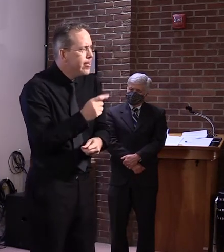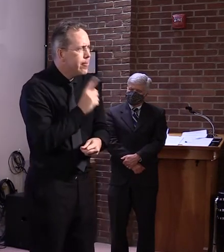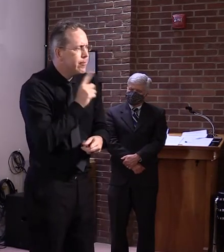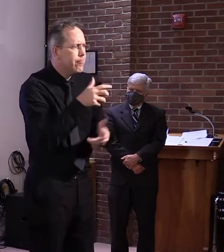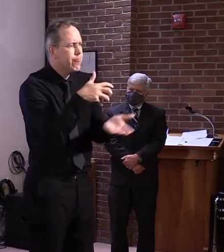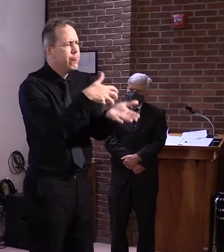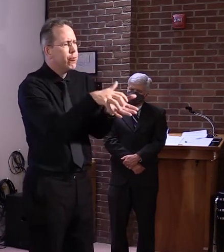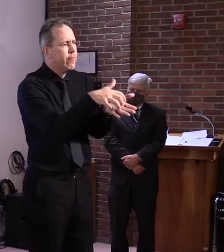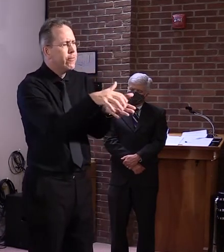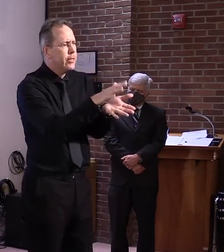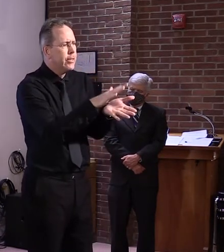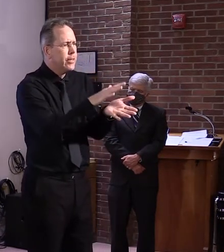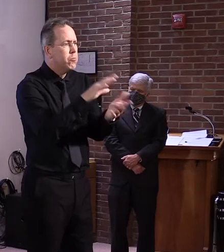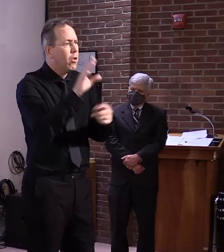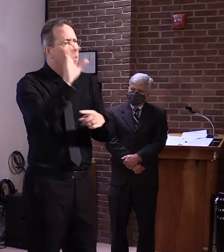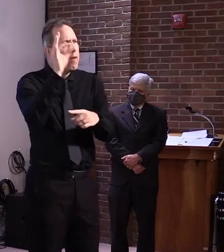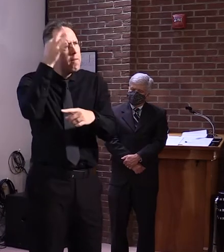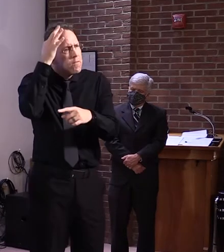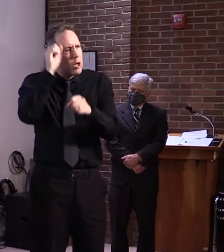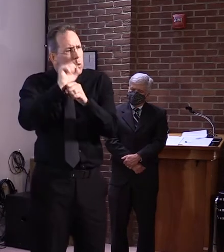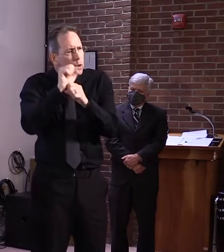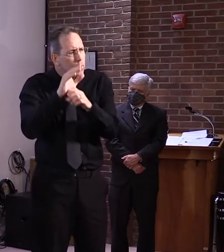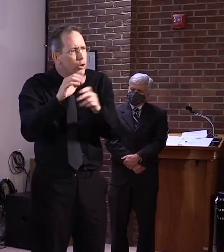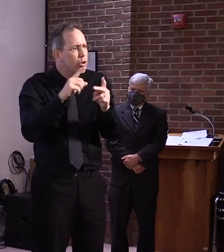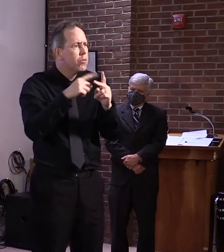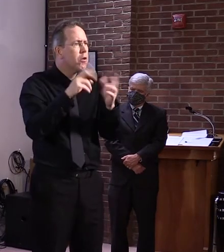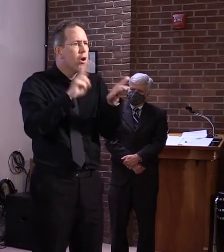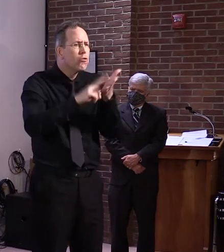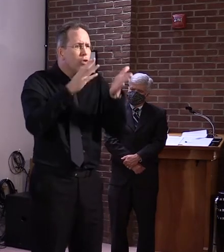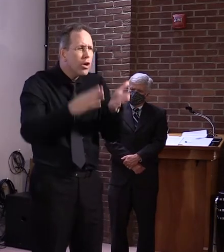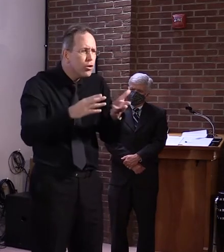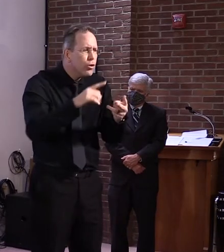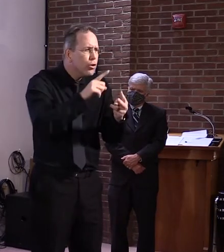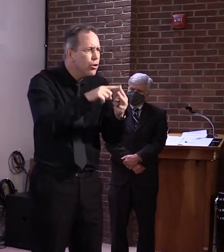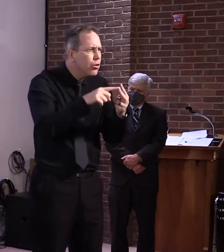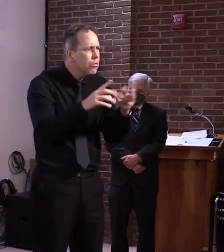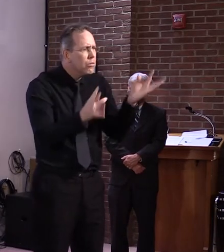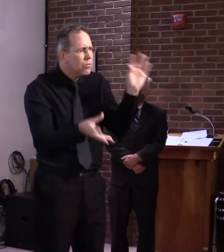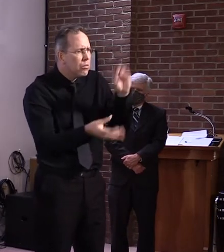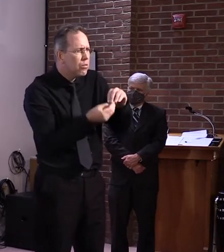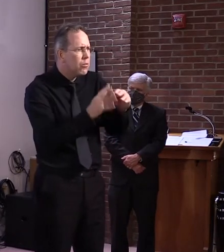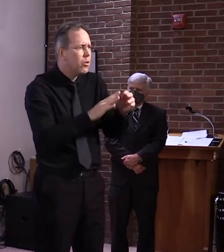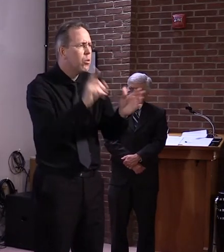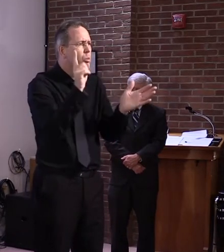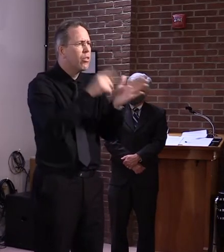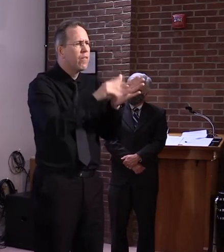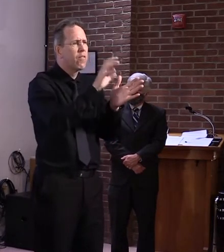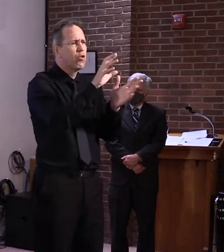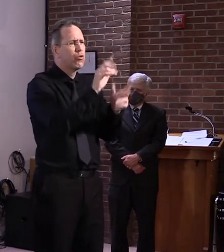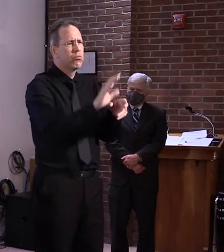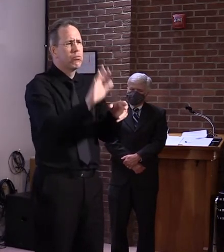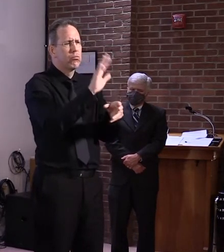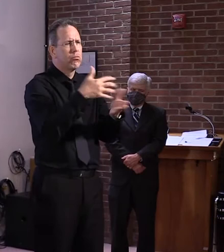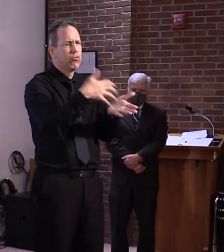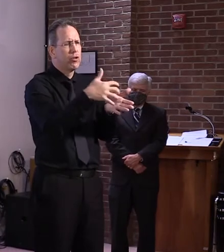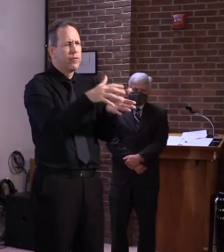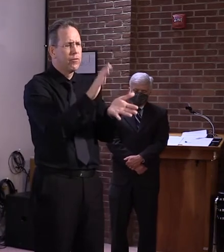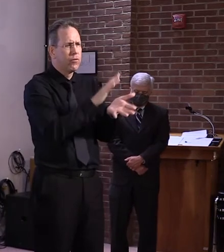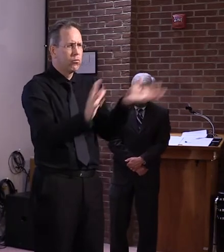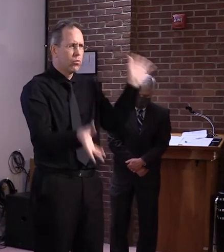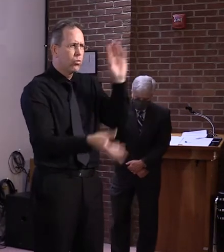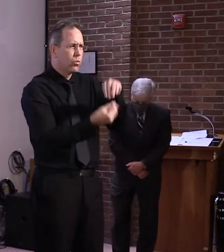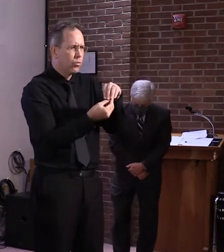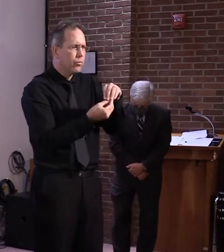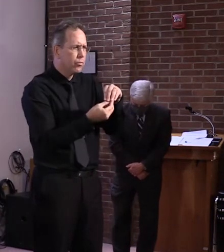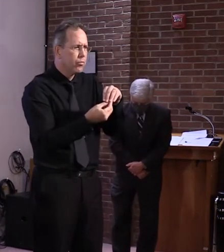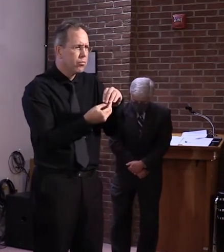and contracted workers, and I believe it's somewhere around 1,500 if you combine everything together, maybe a little